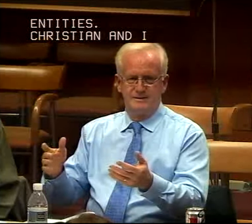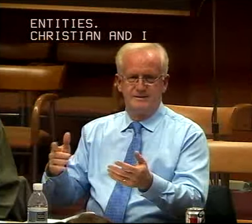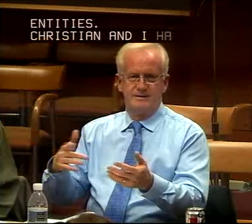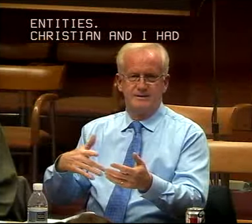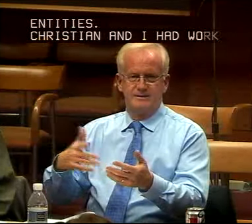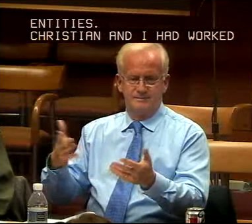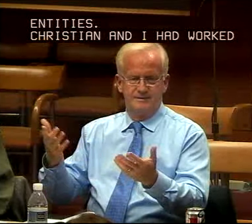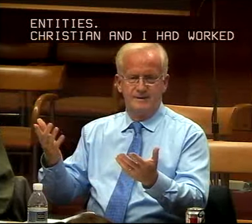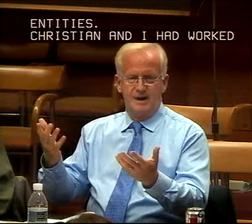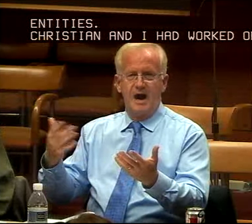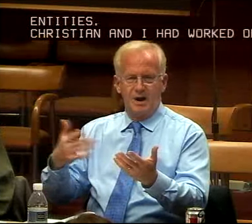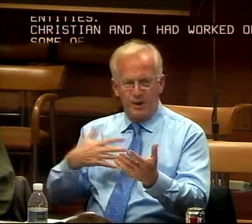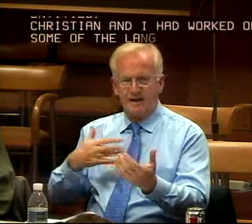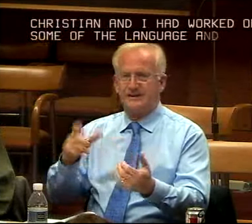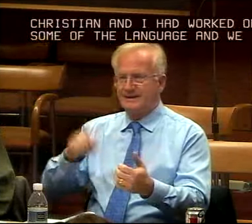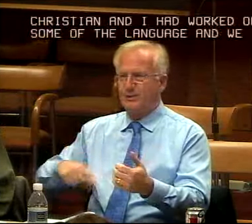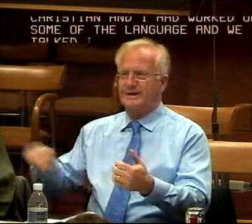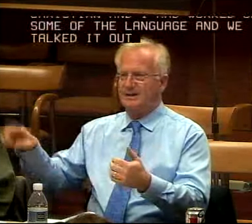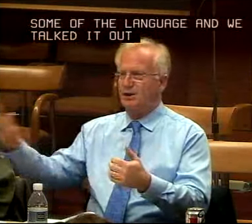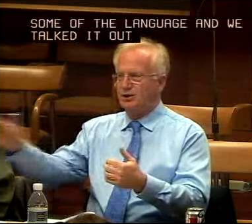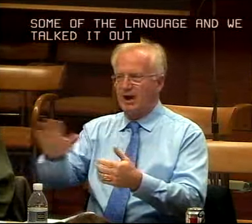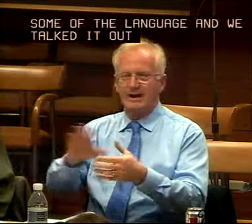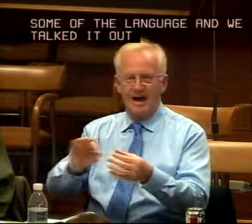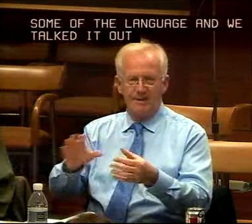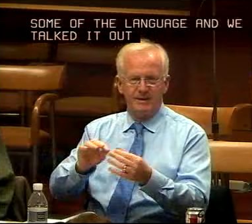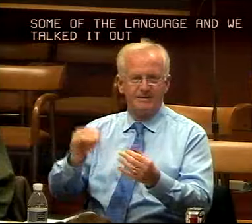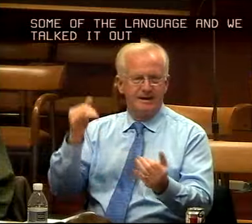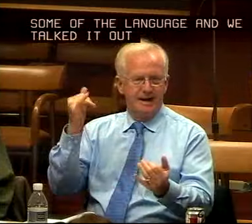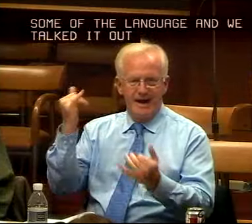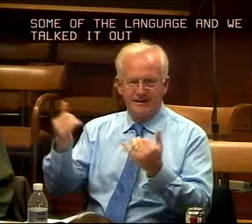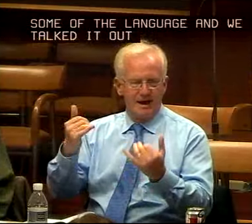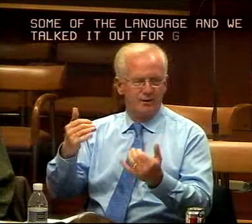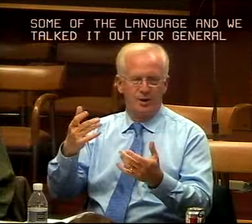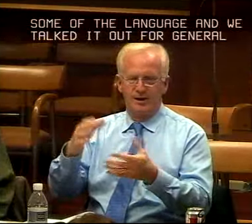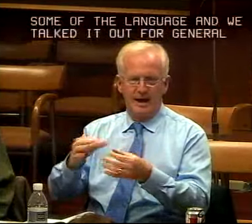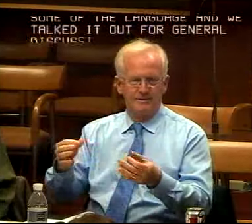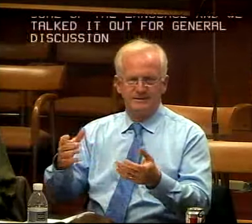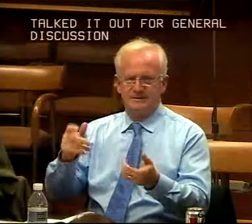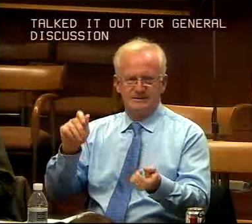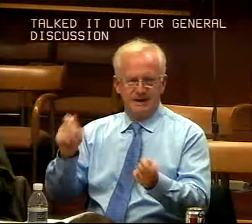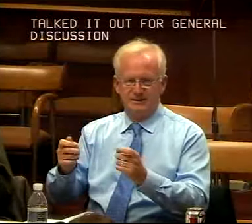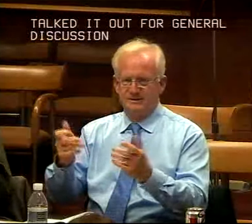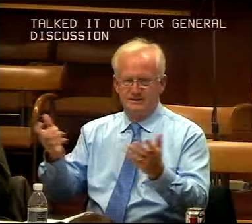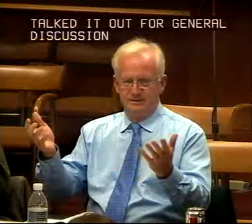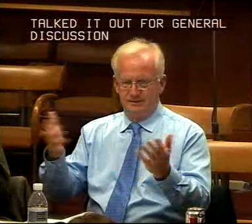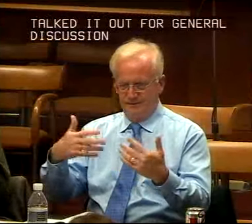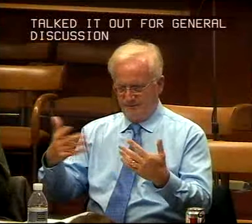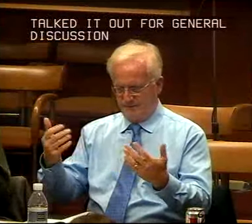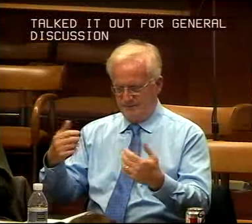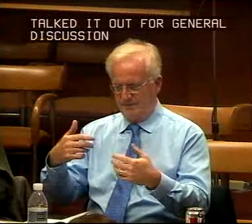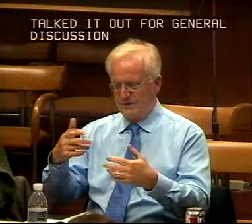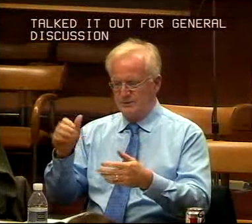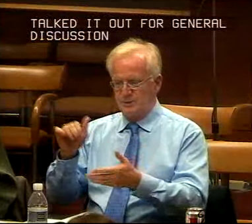for general discussion. And we really do need your comments and your ideas, changes, what have